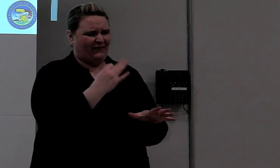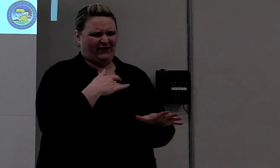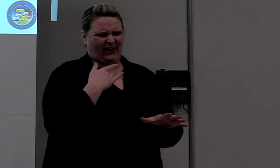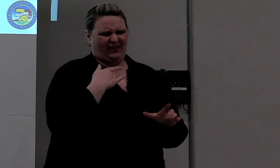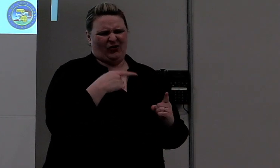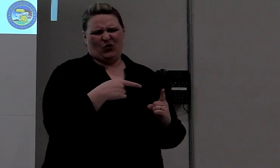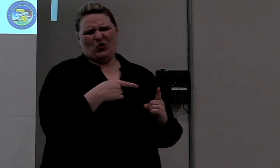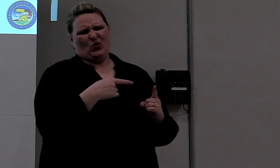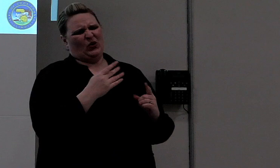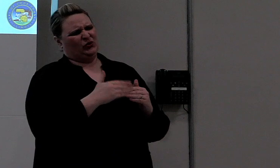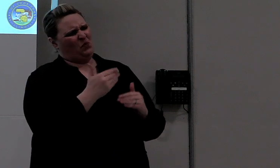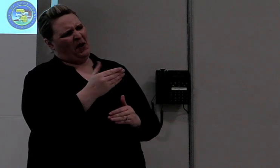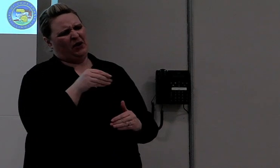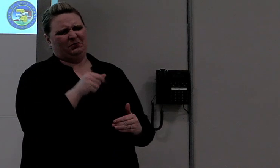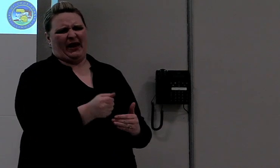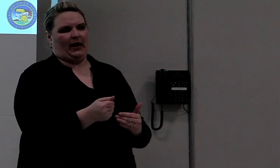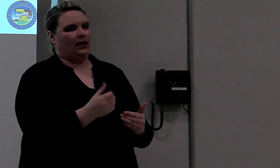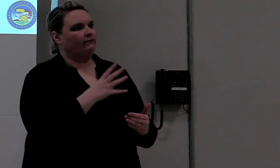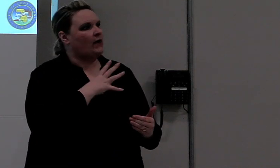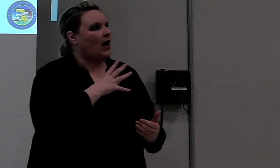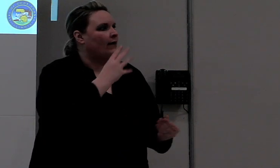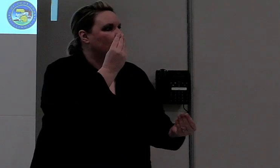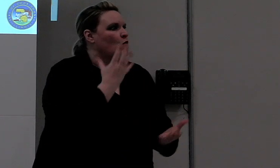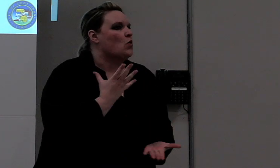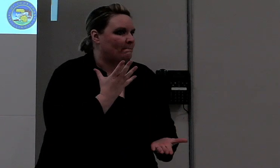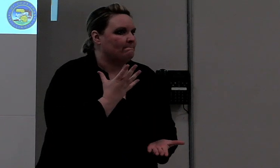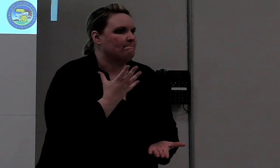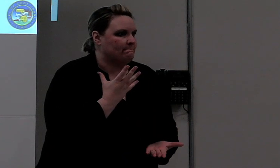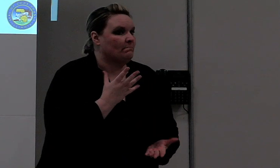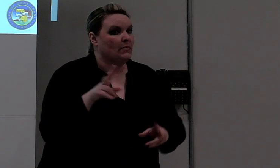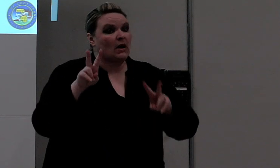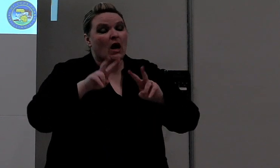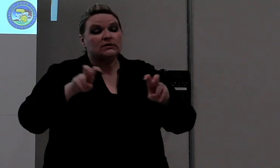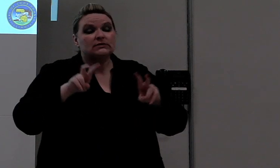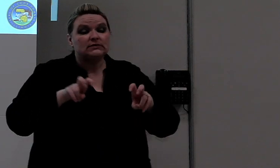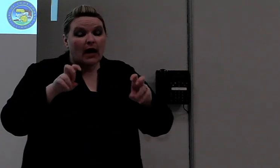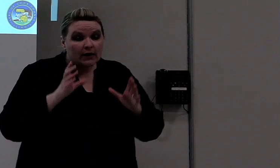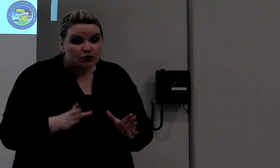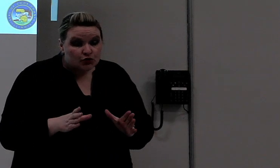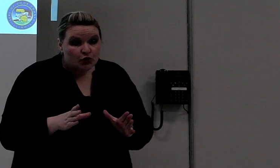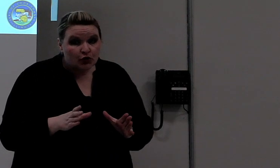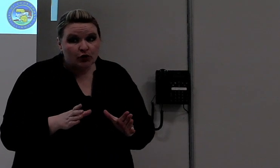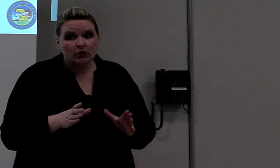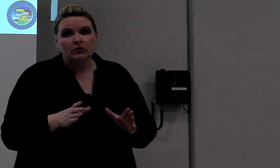is overassessed, by all means let us know. The assessor, the